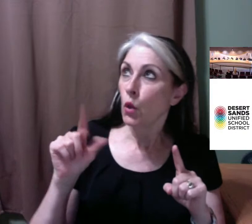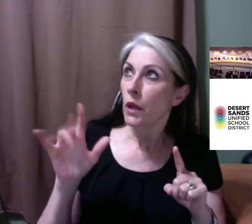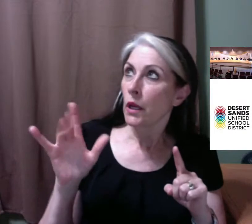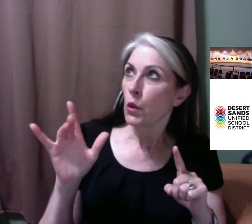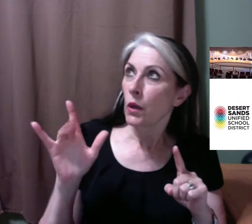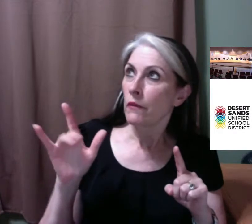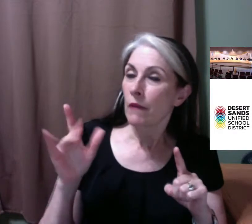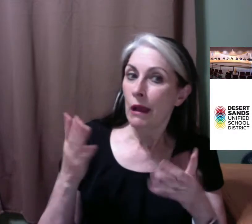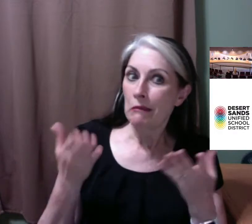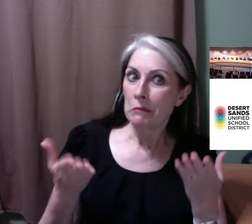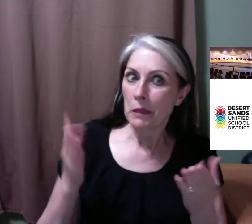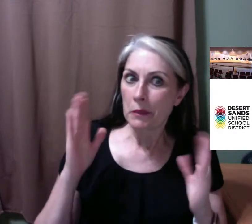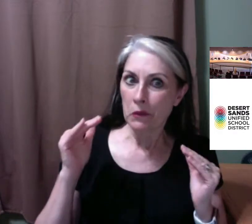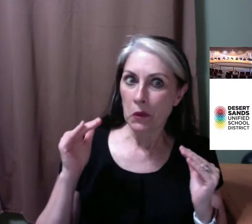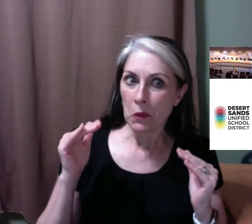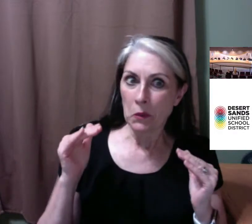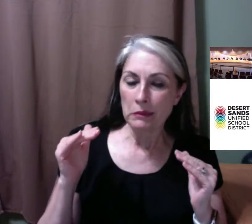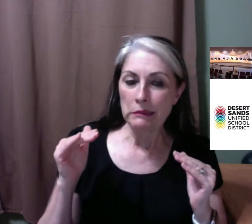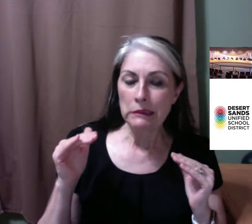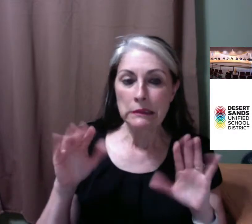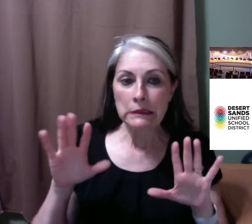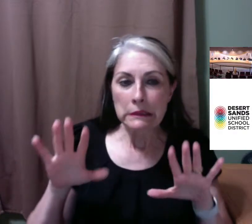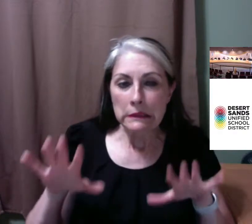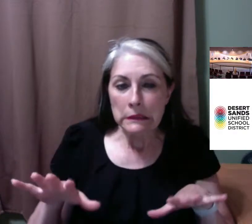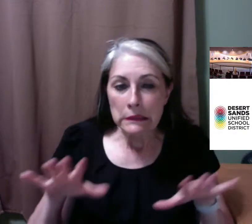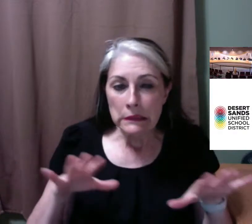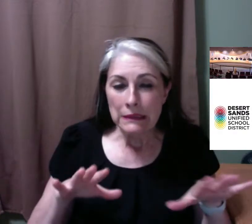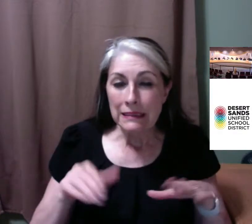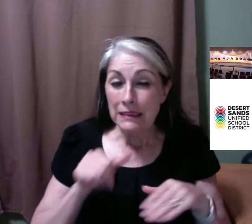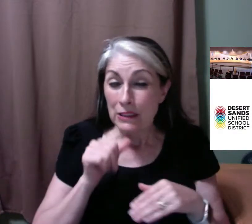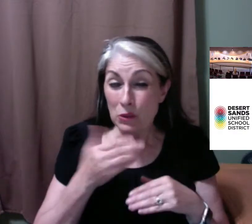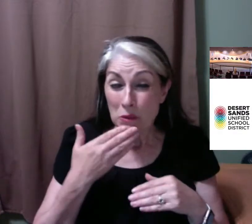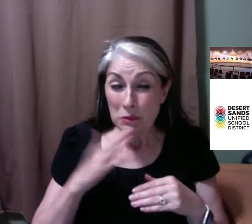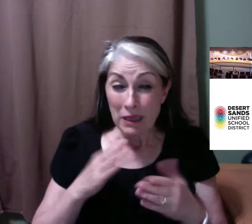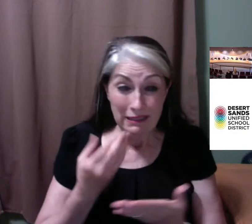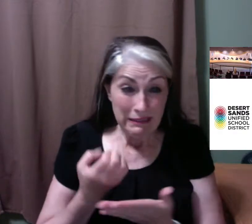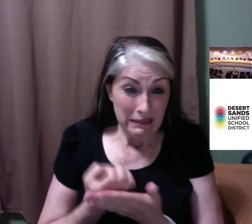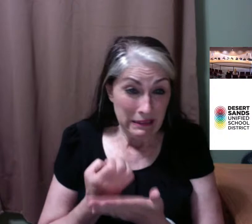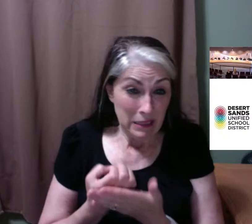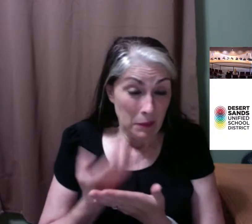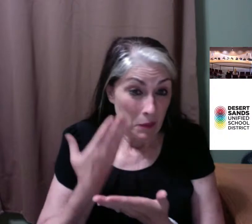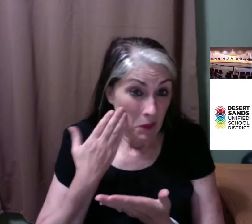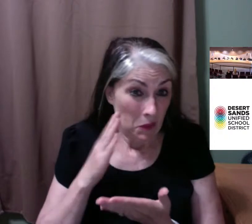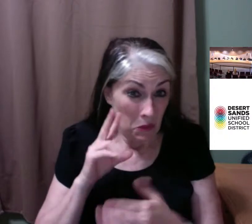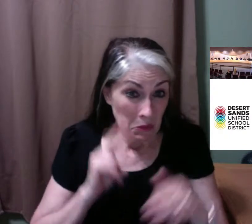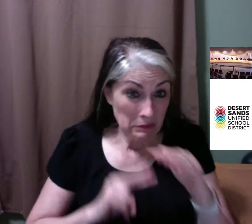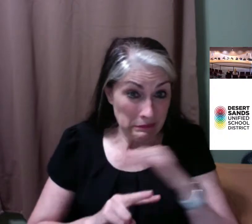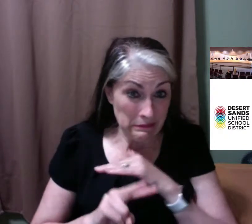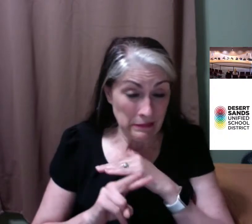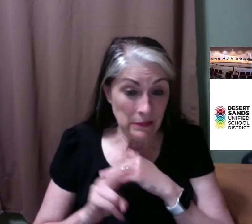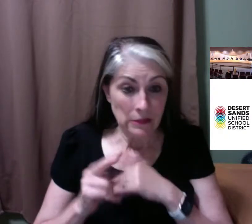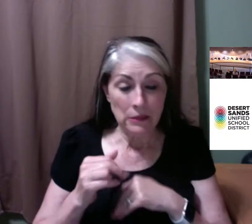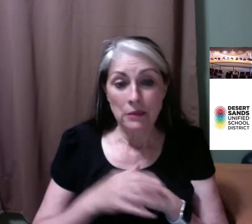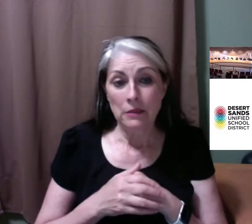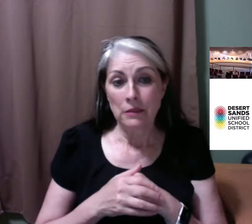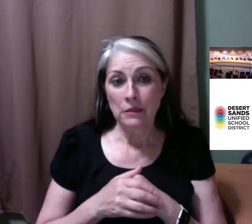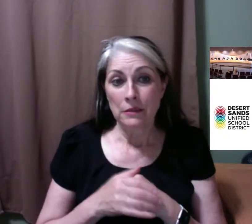so, hopefully for a soft landing, you know, as they say economically, but who could tell? I mean, when the bow